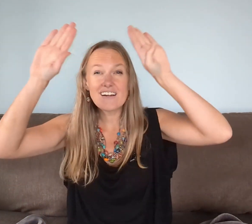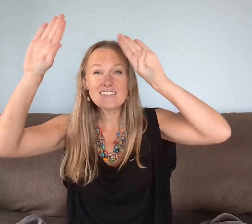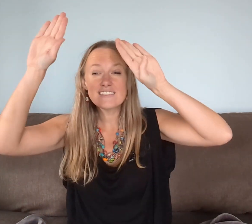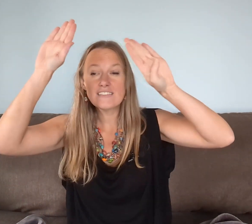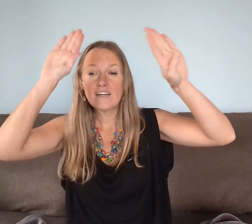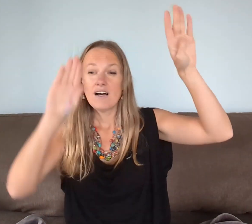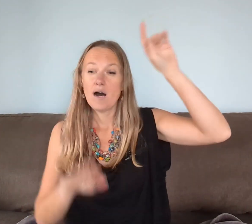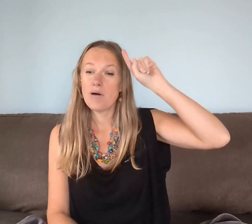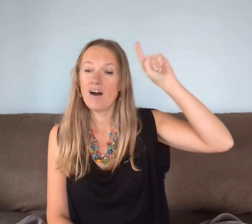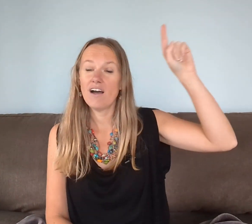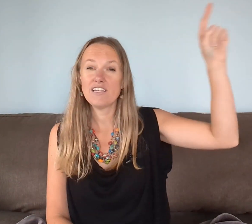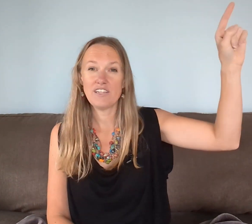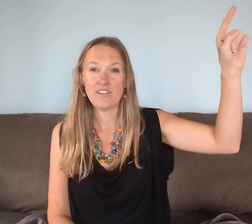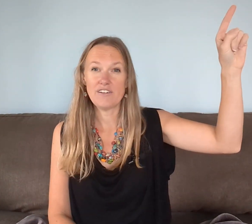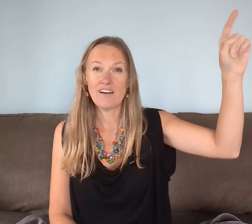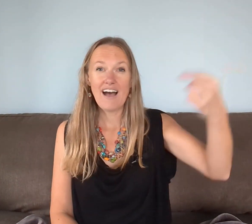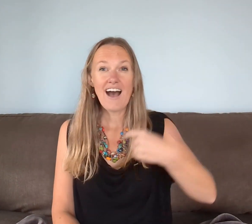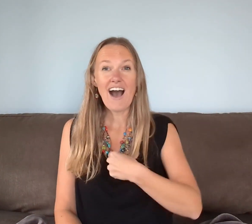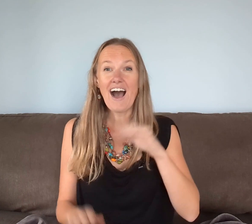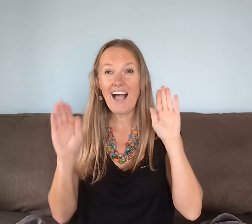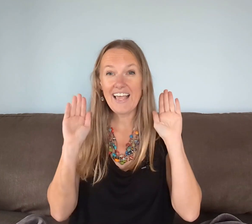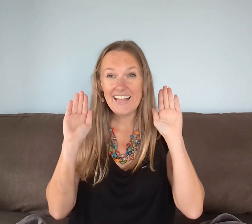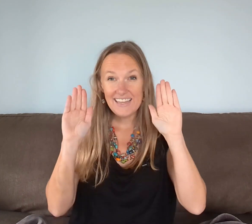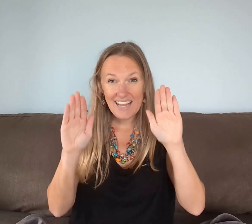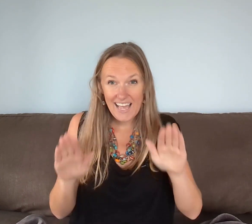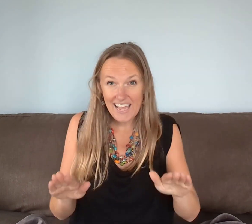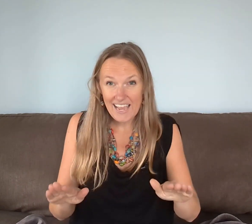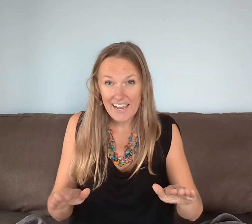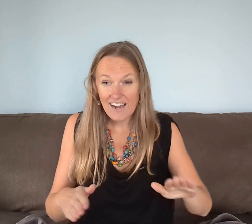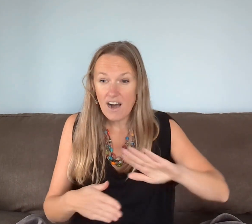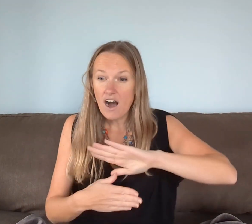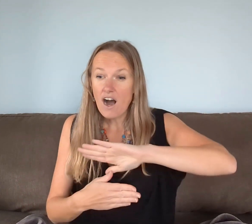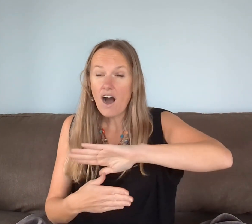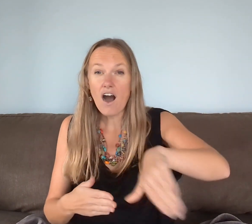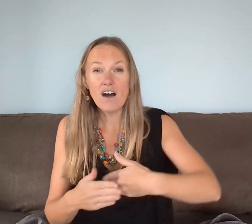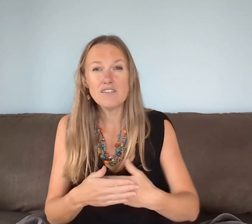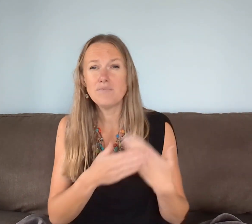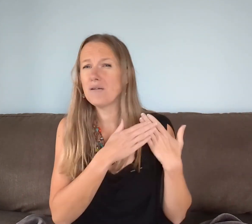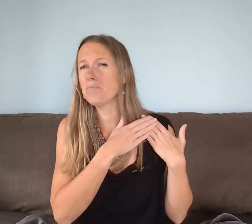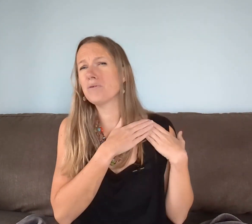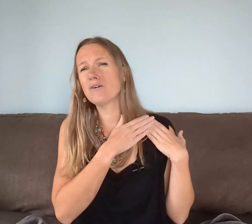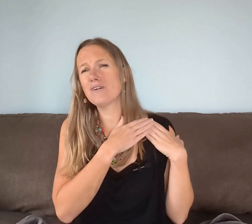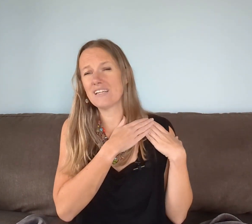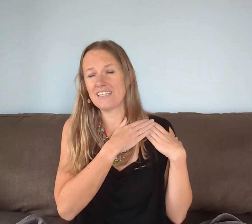cares upon you. I lay all of my